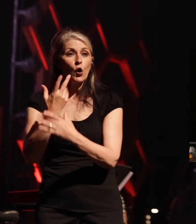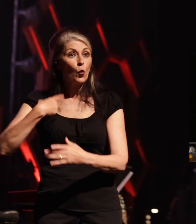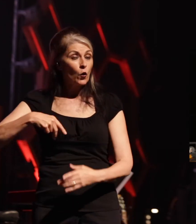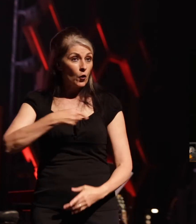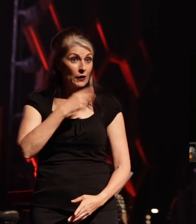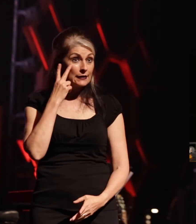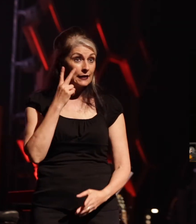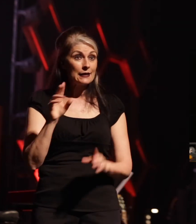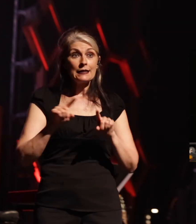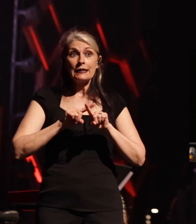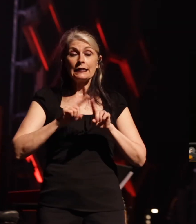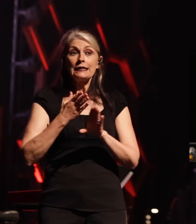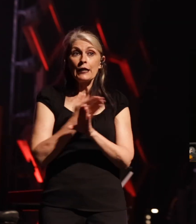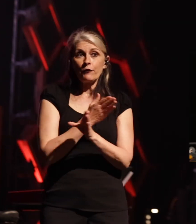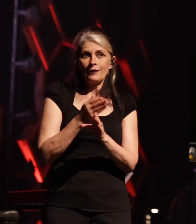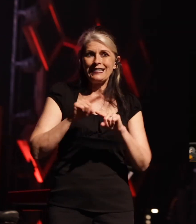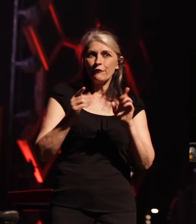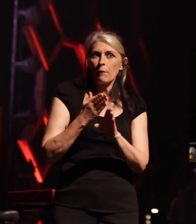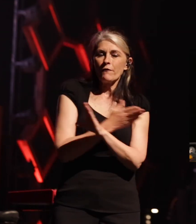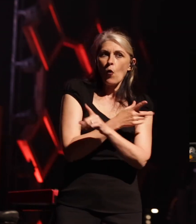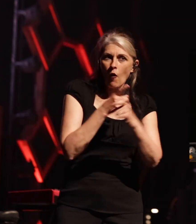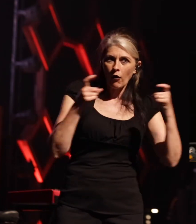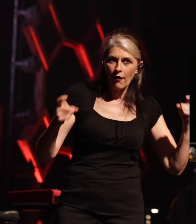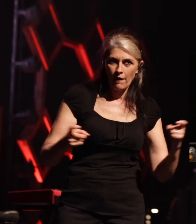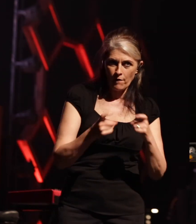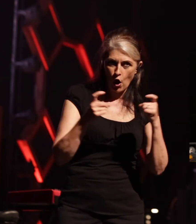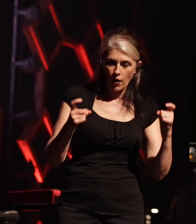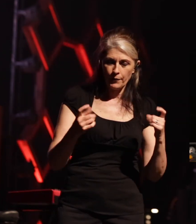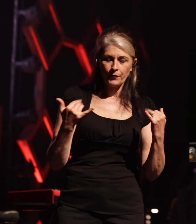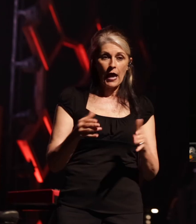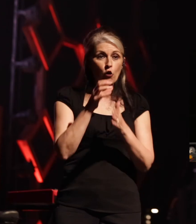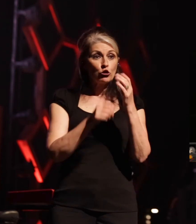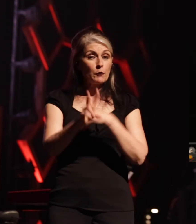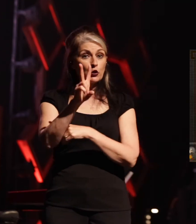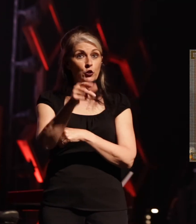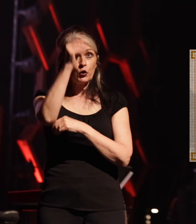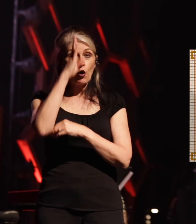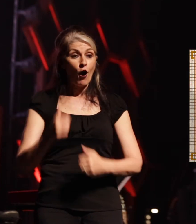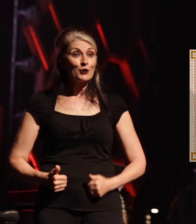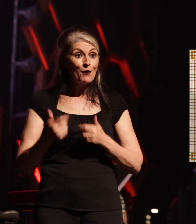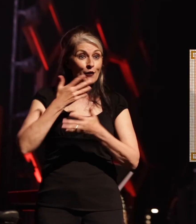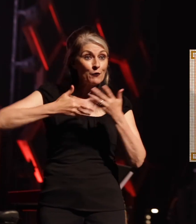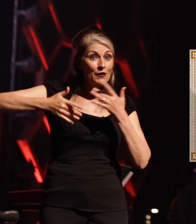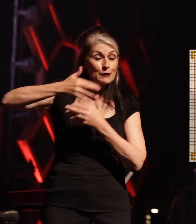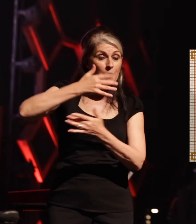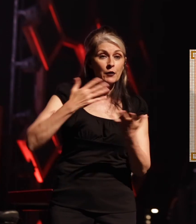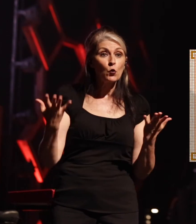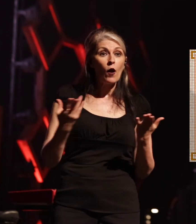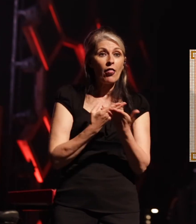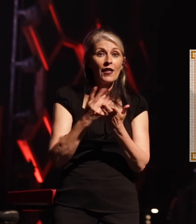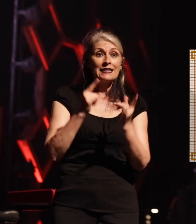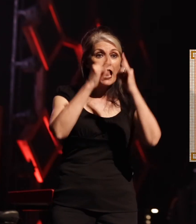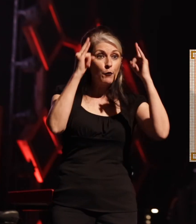the fall. Then the fall happened. Now, chapter two of God dwelling with his people is the tabernacle. And many